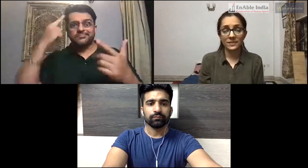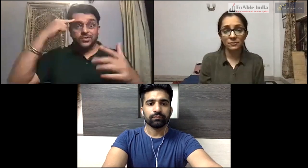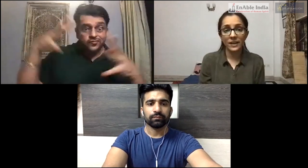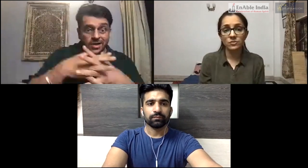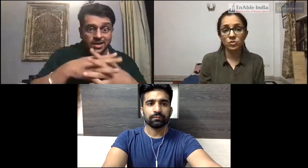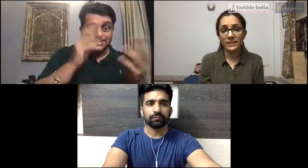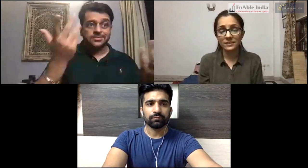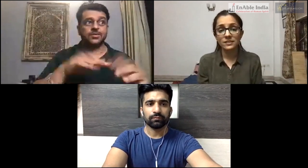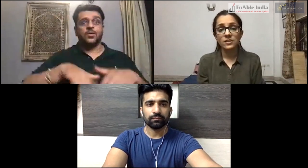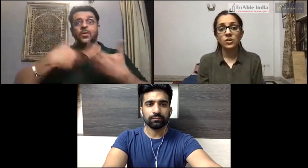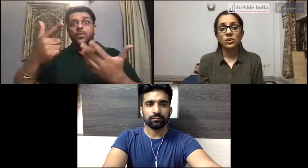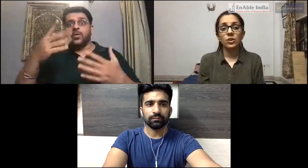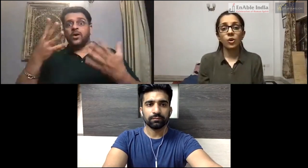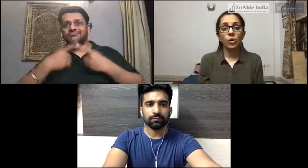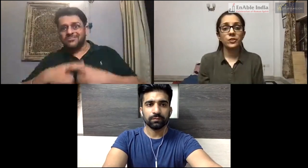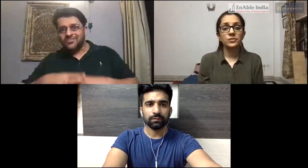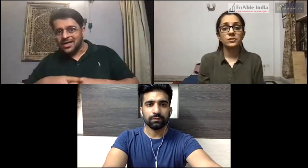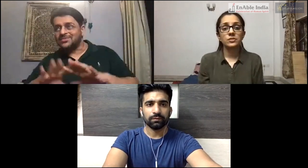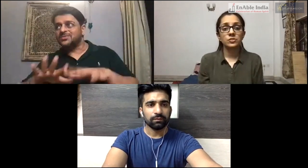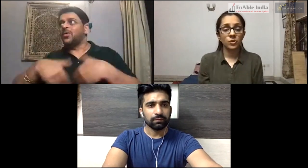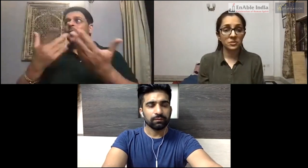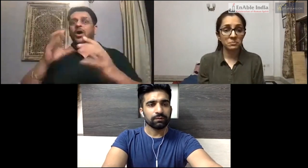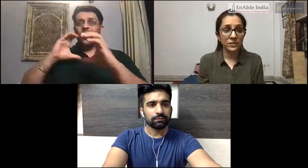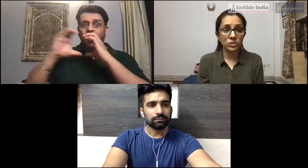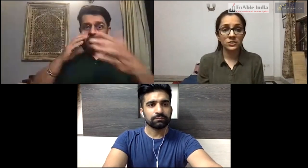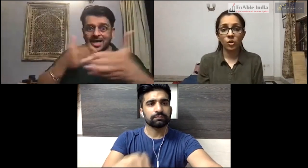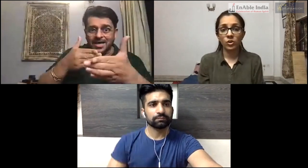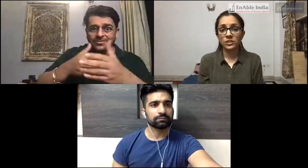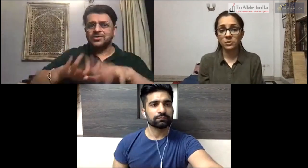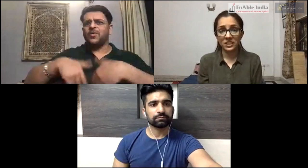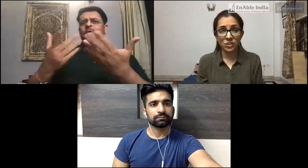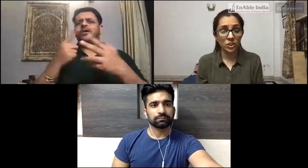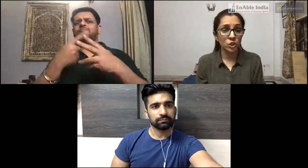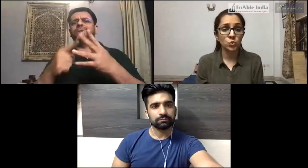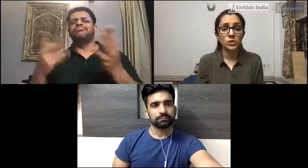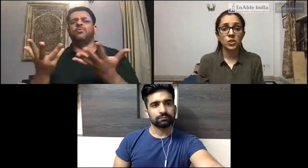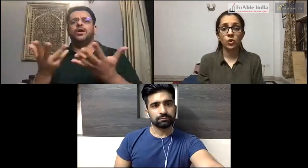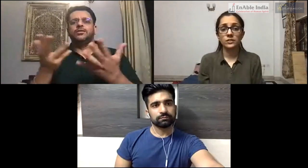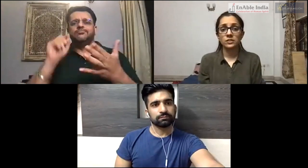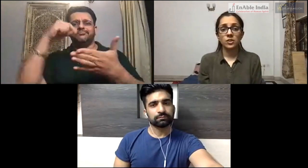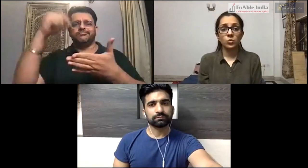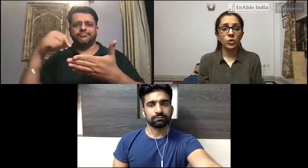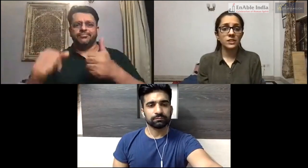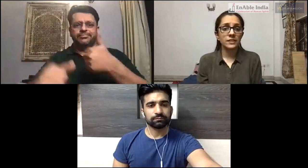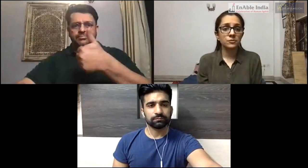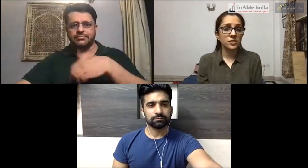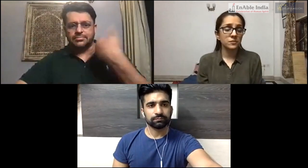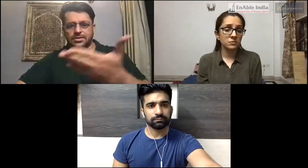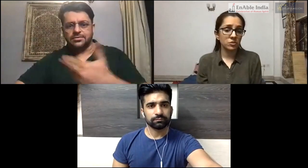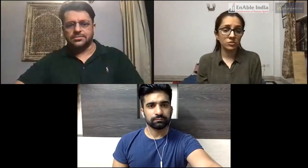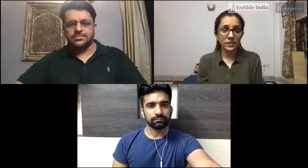stress? If you have stress or depression or communication issues, or what kind